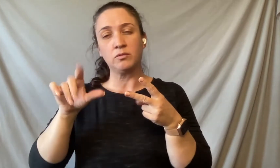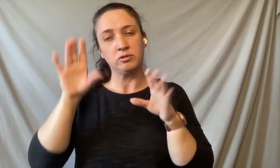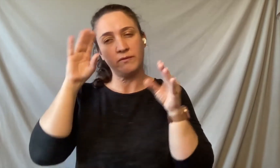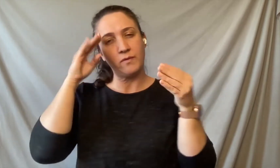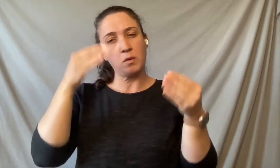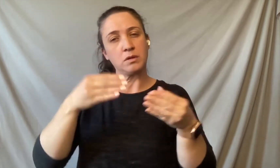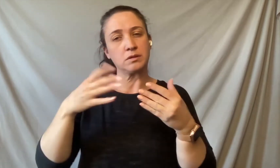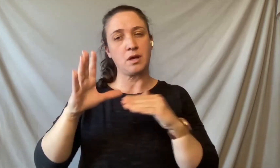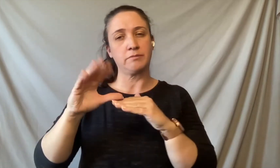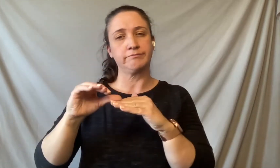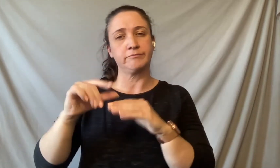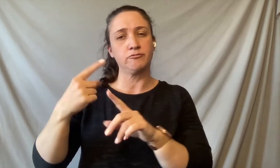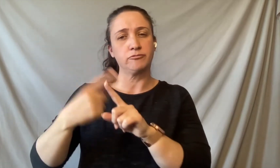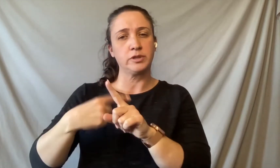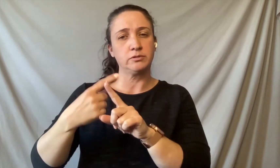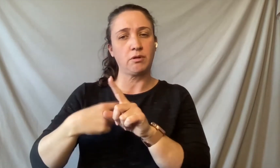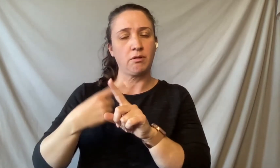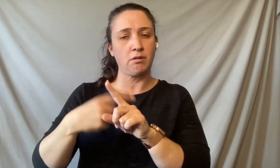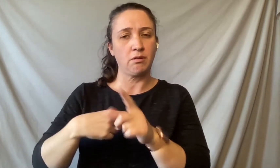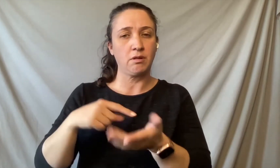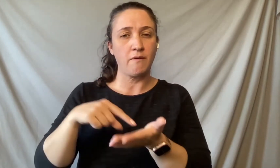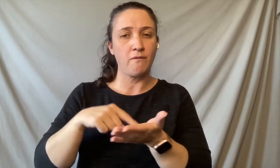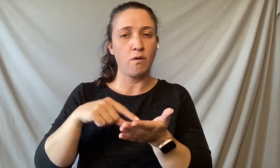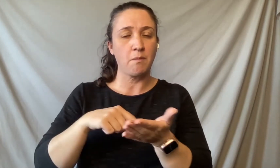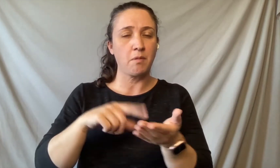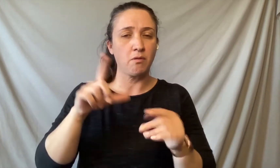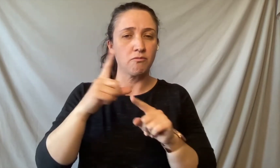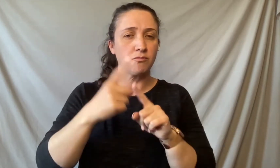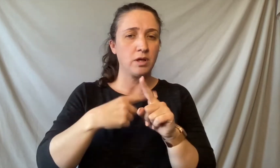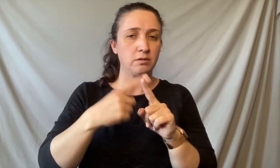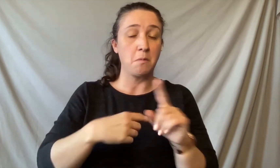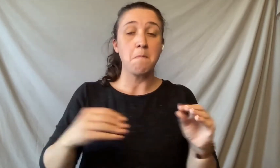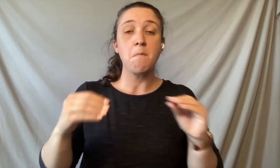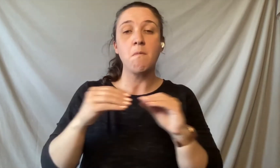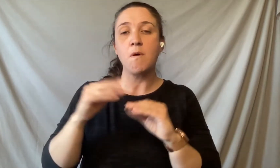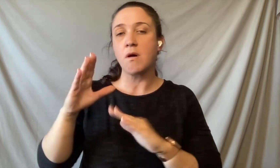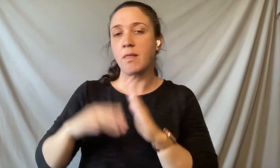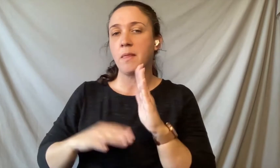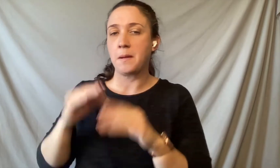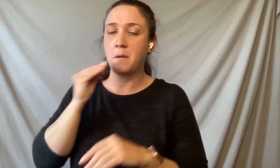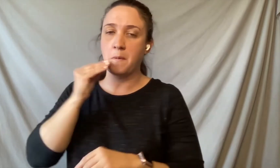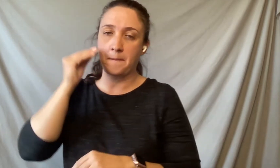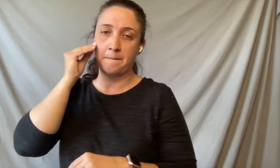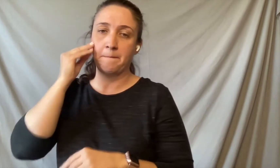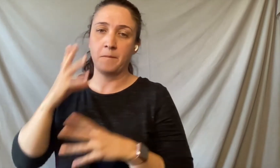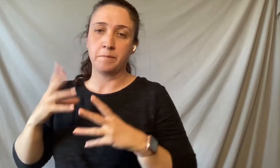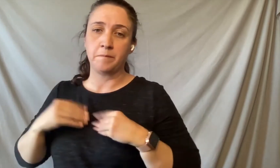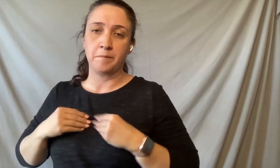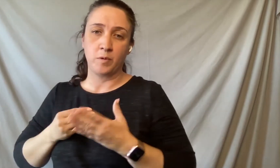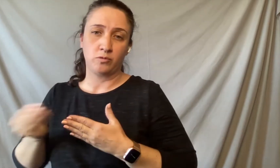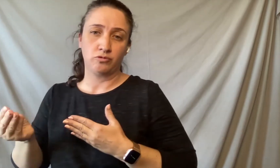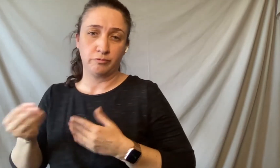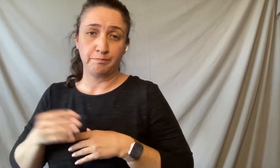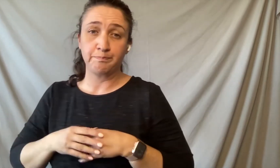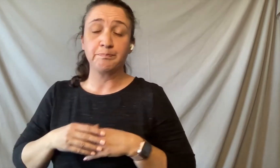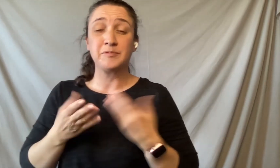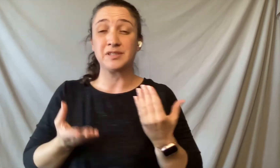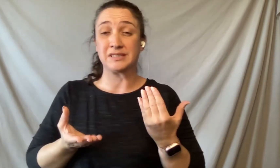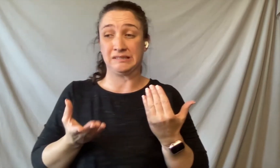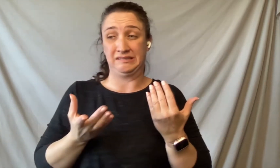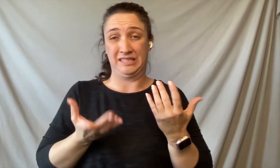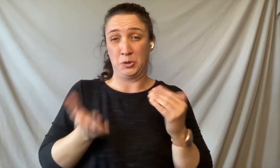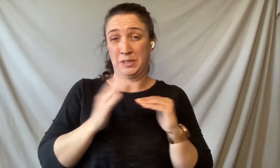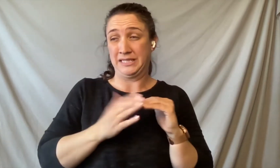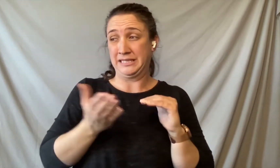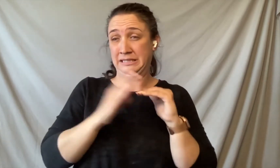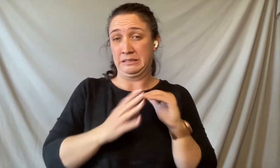rental more than home ownership. So just increasing the number, the inventory is not